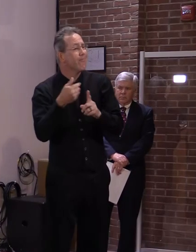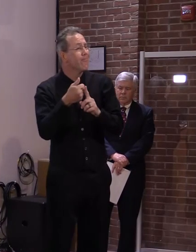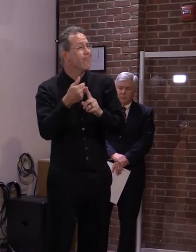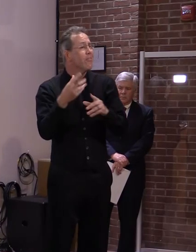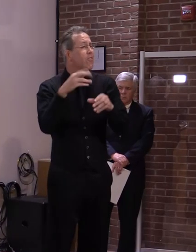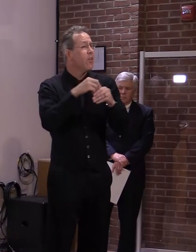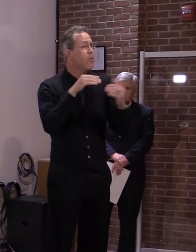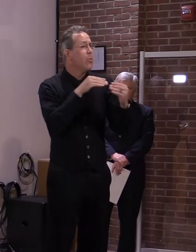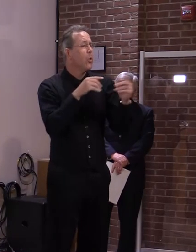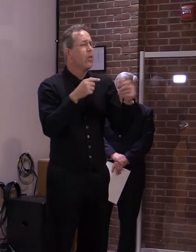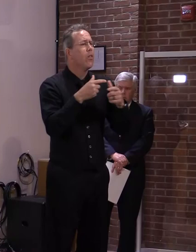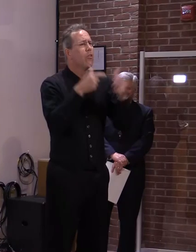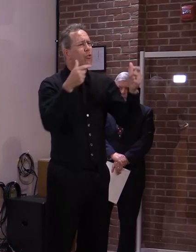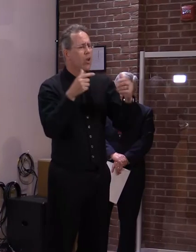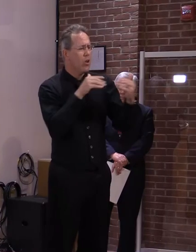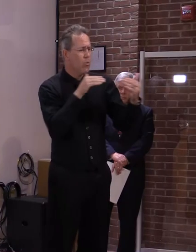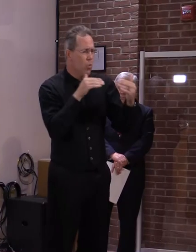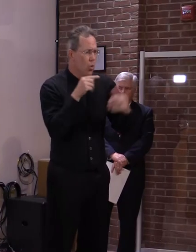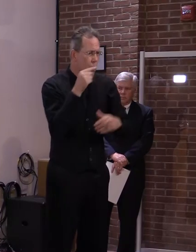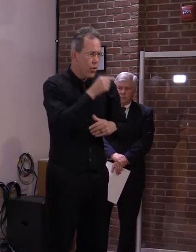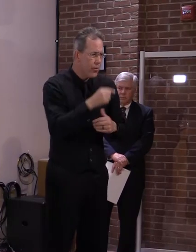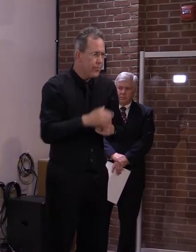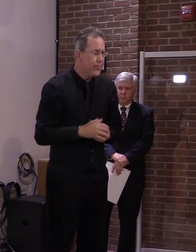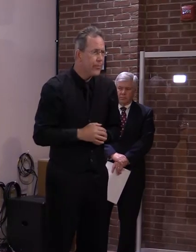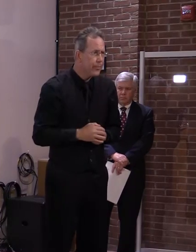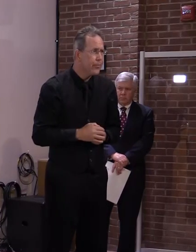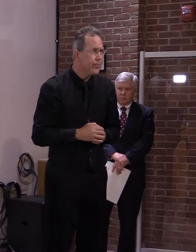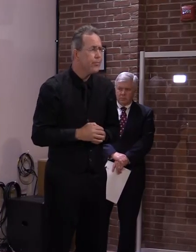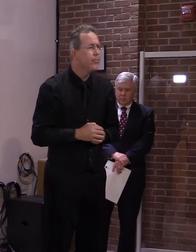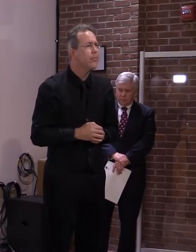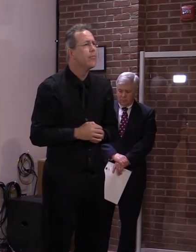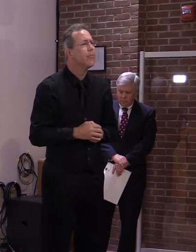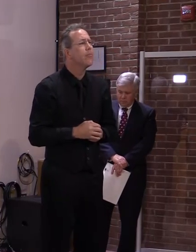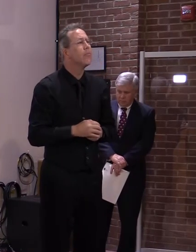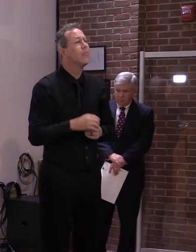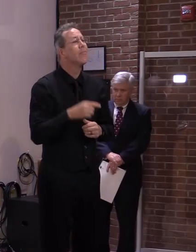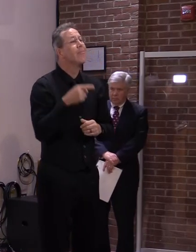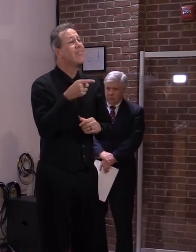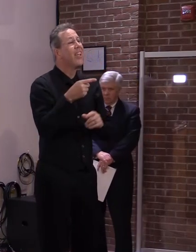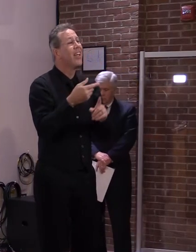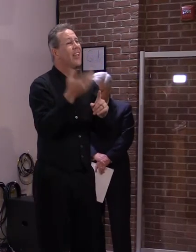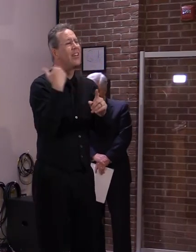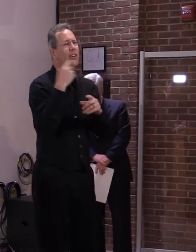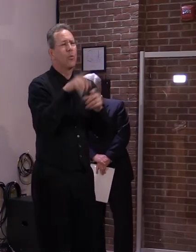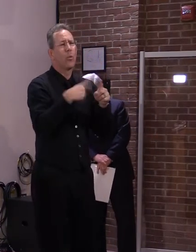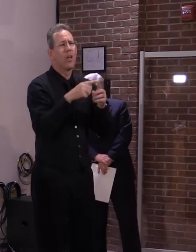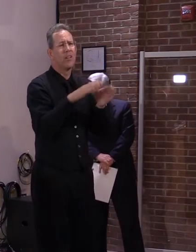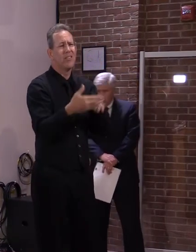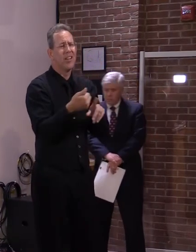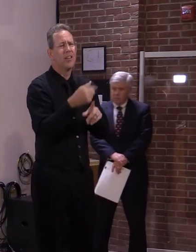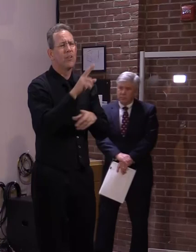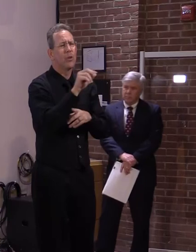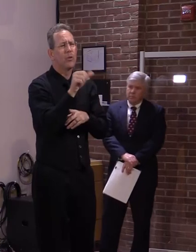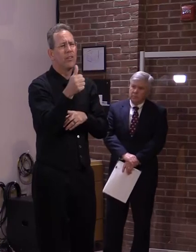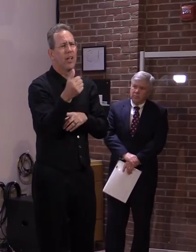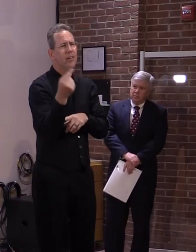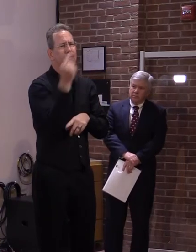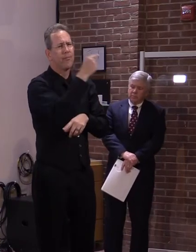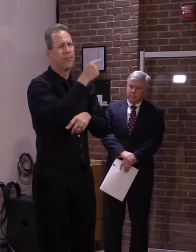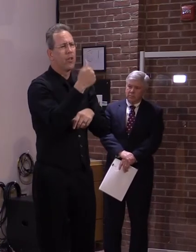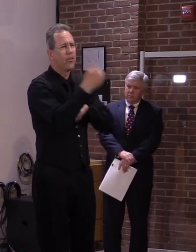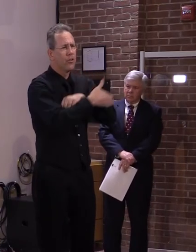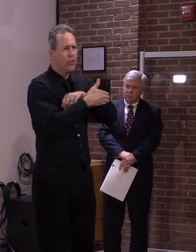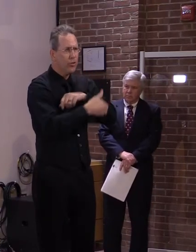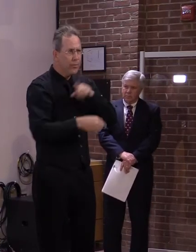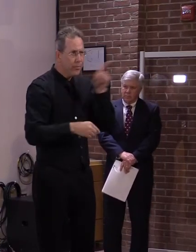yesterday. He lost his life in 2010 at the age of 21 while trying to save a fellow